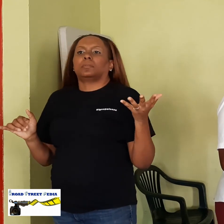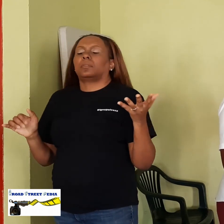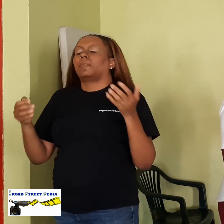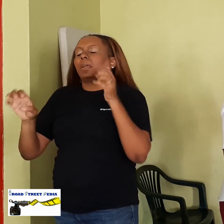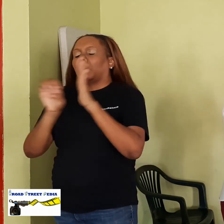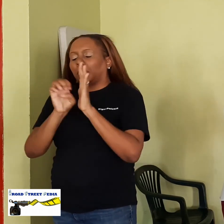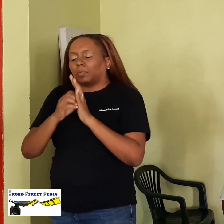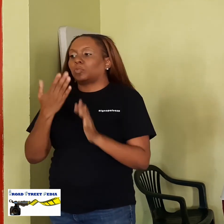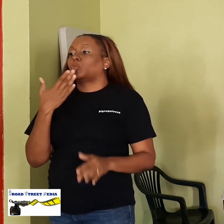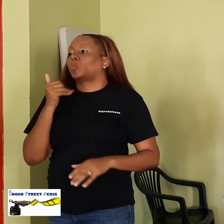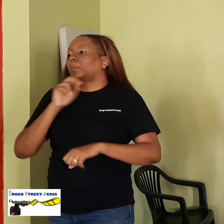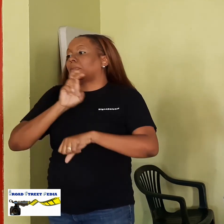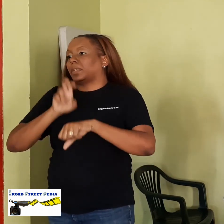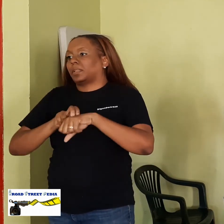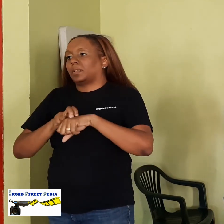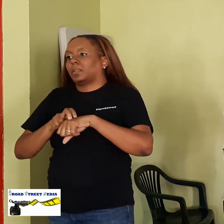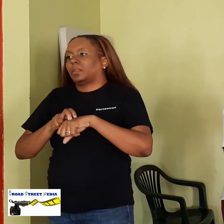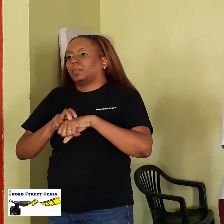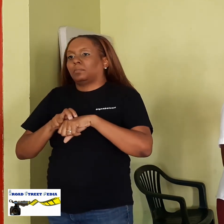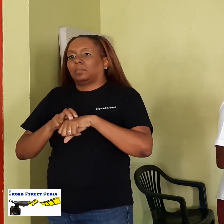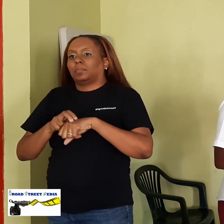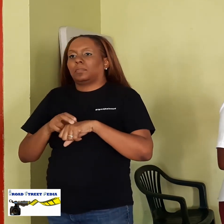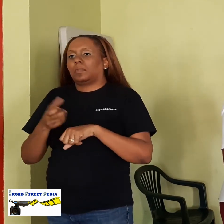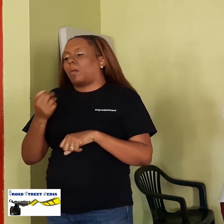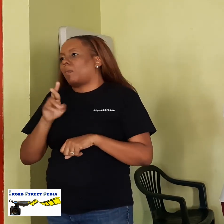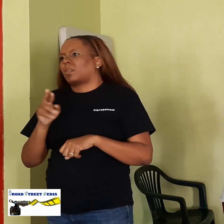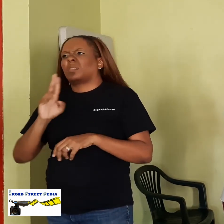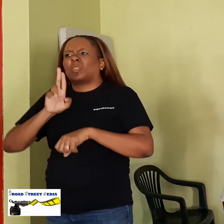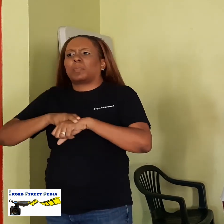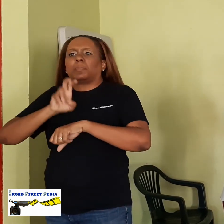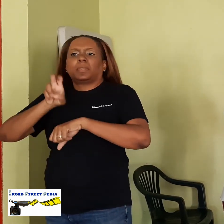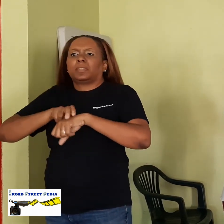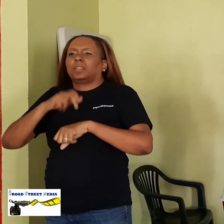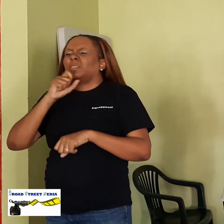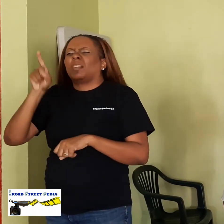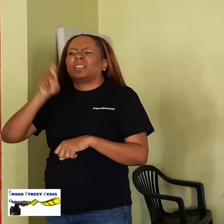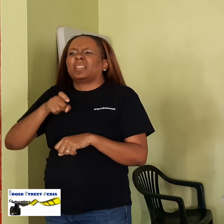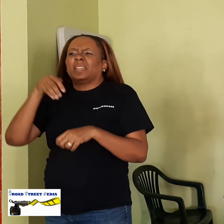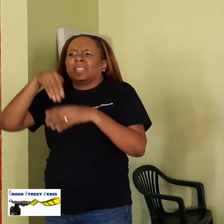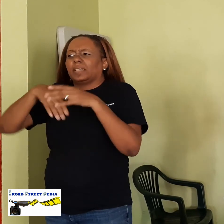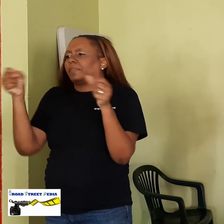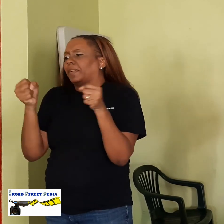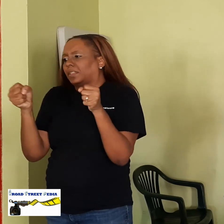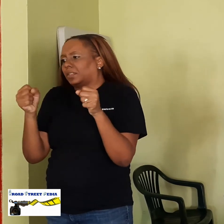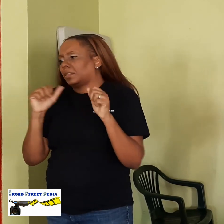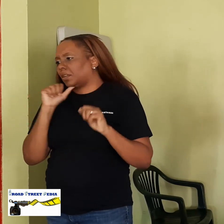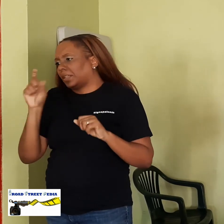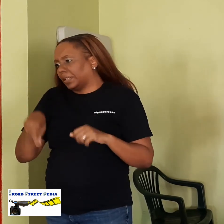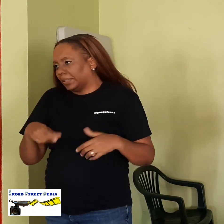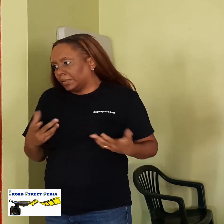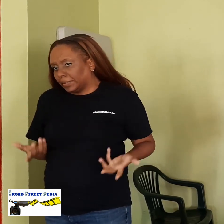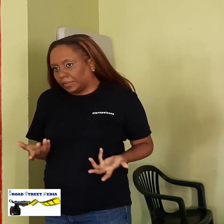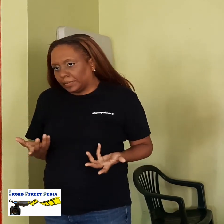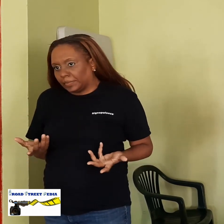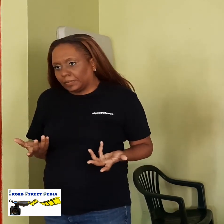potatoes. They don't need to put a sweet potato or an English potato in the refrigerator. We can put that